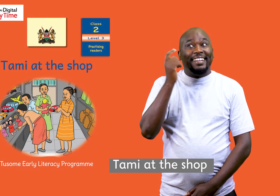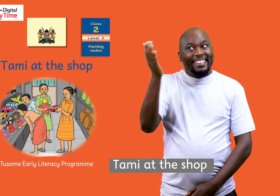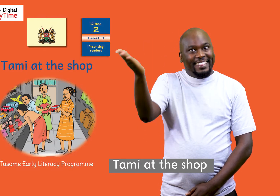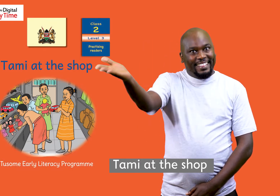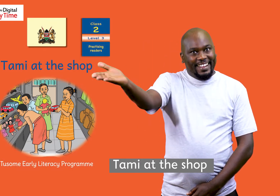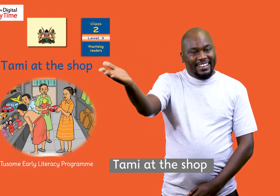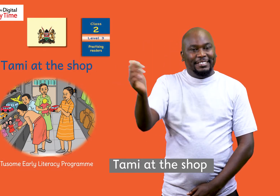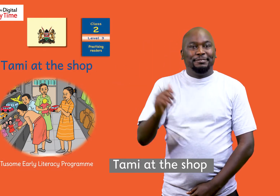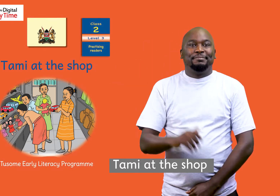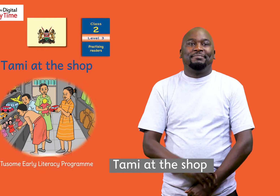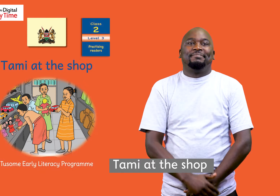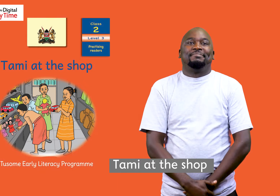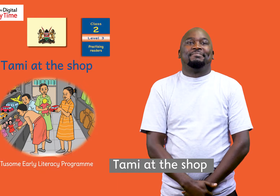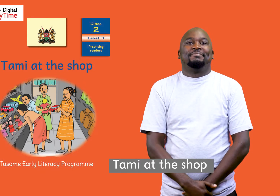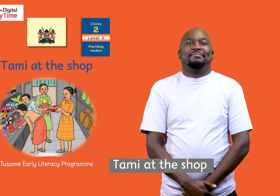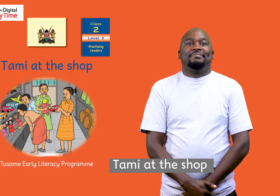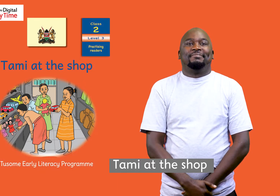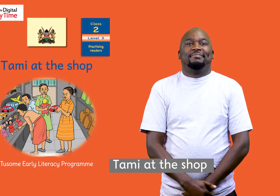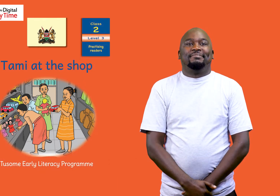Tammy at the shop.